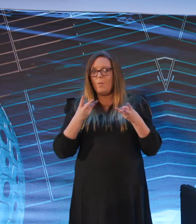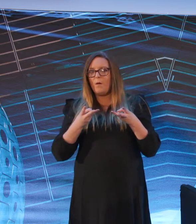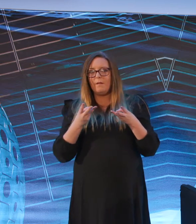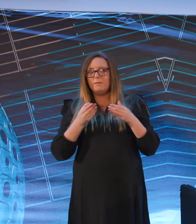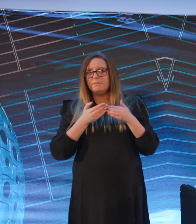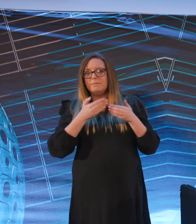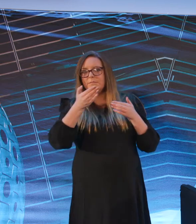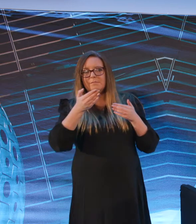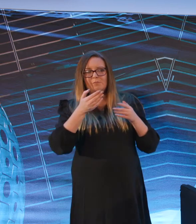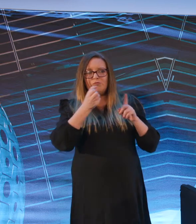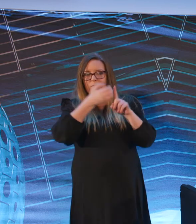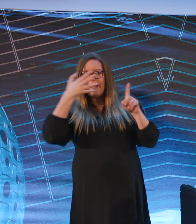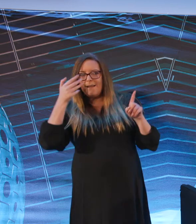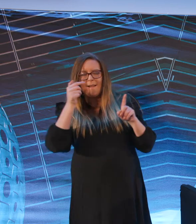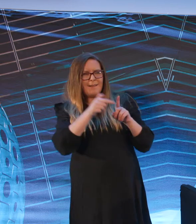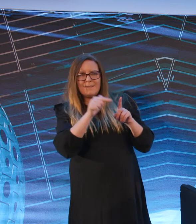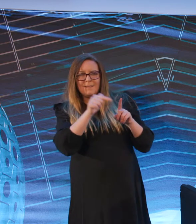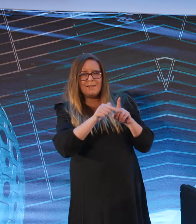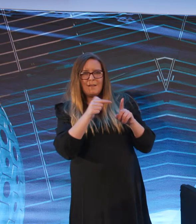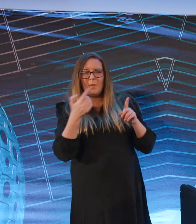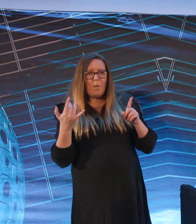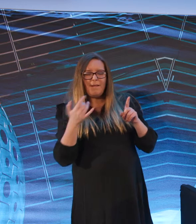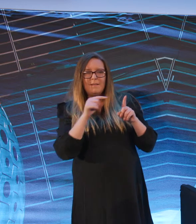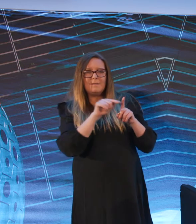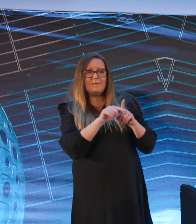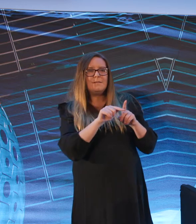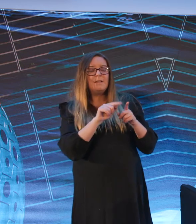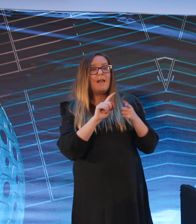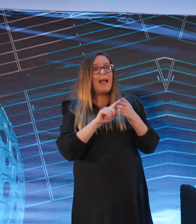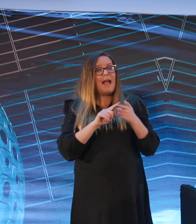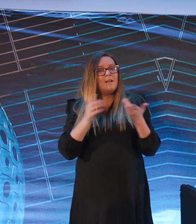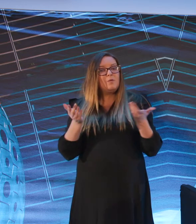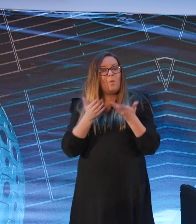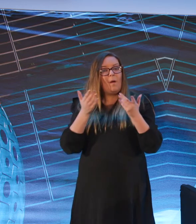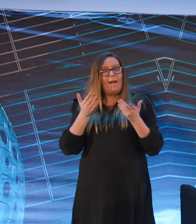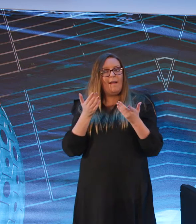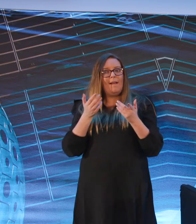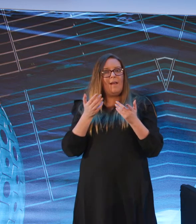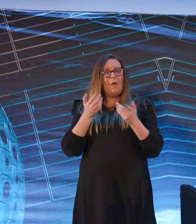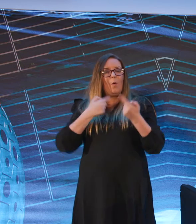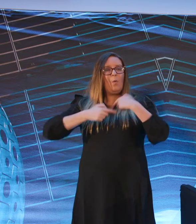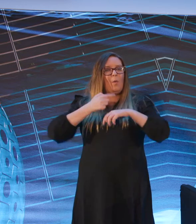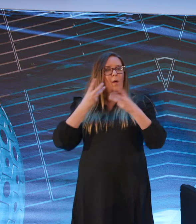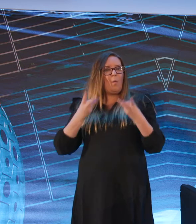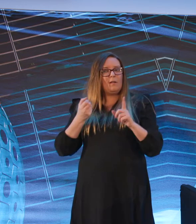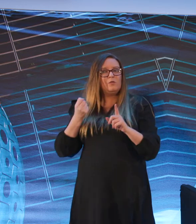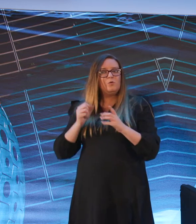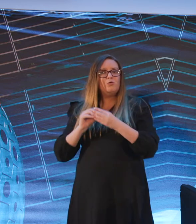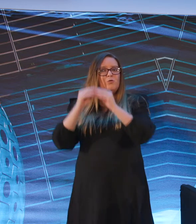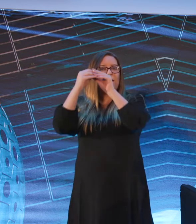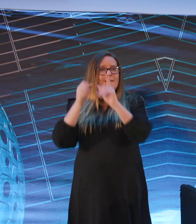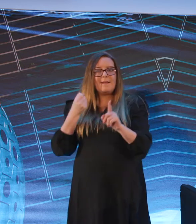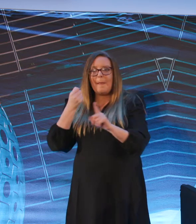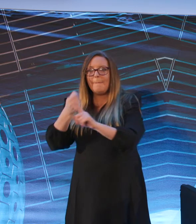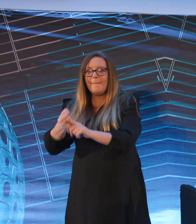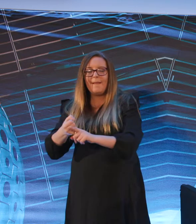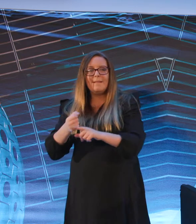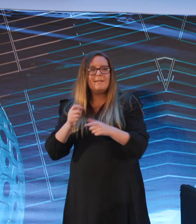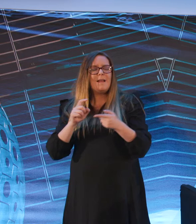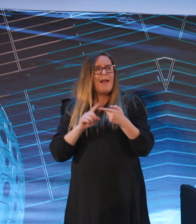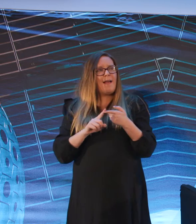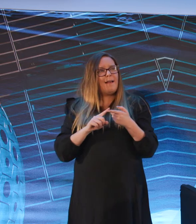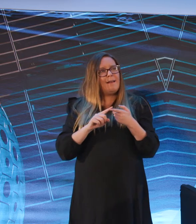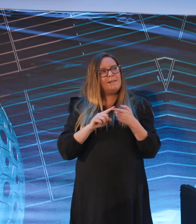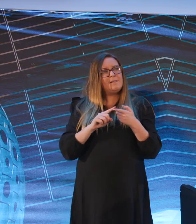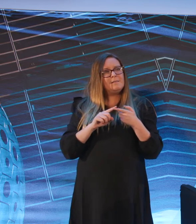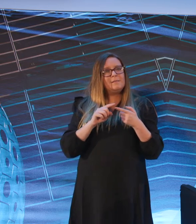for? Where do we want to create impact? And what characterizes what we call